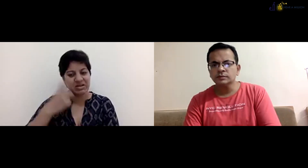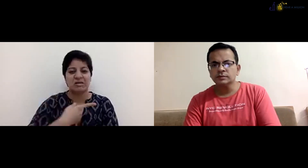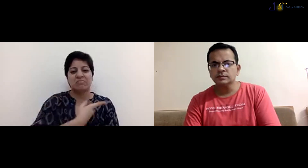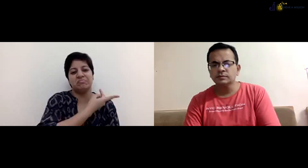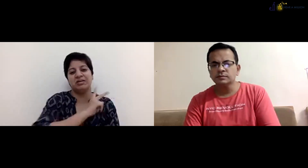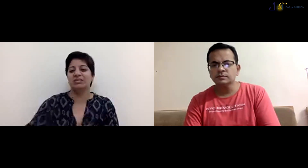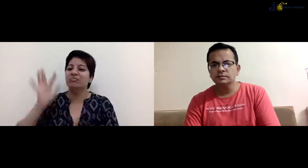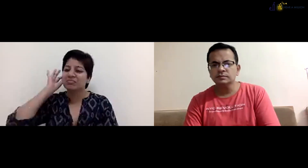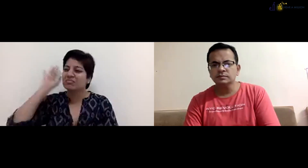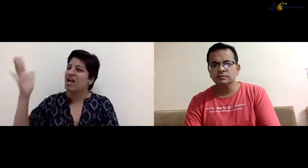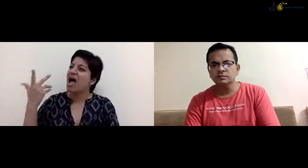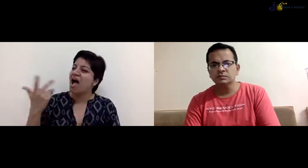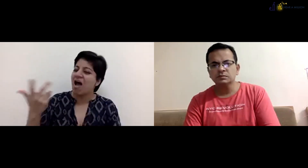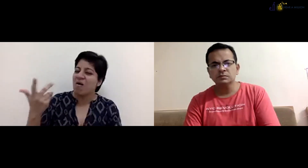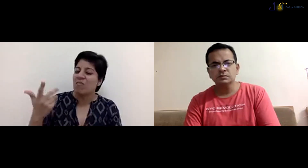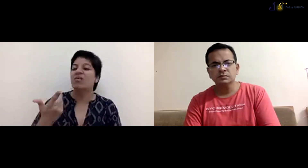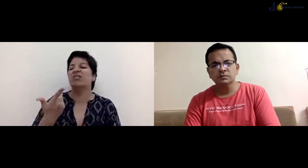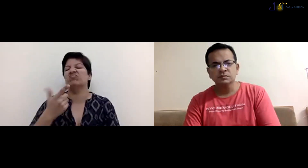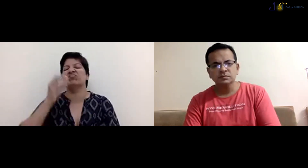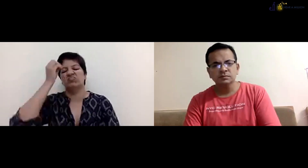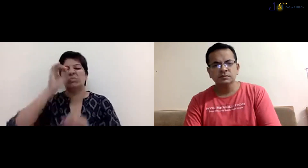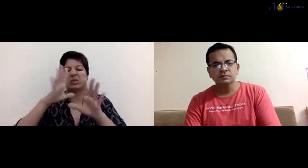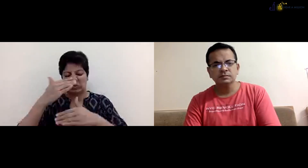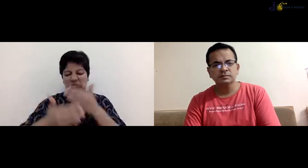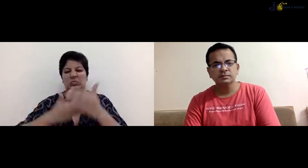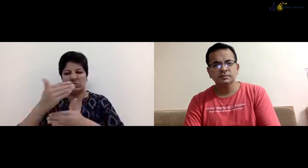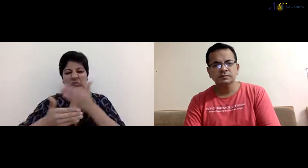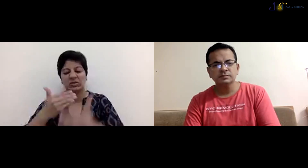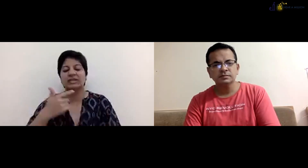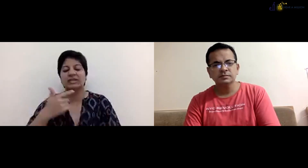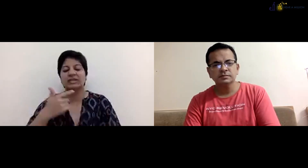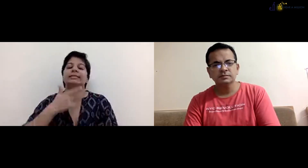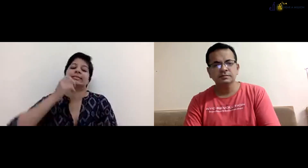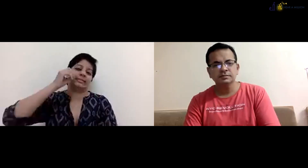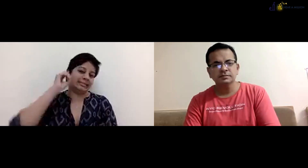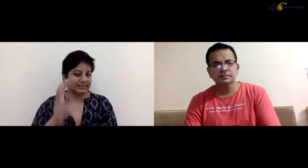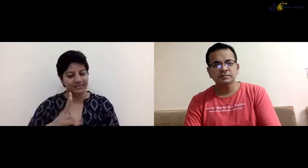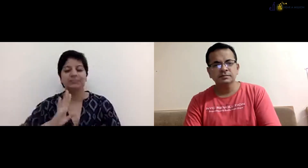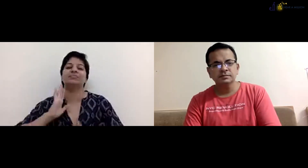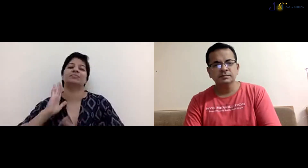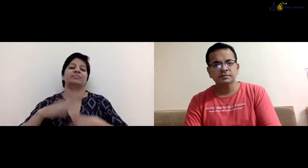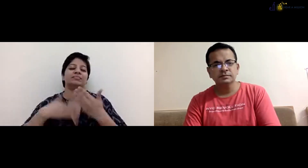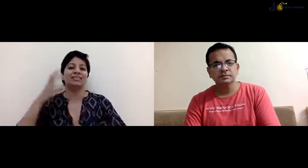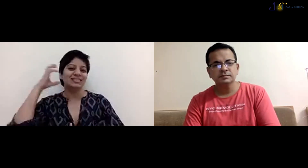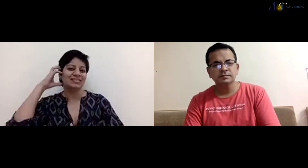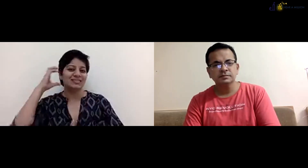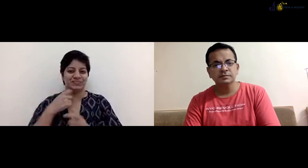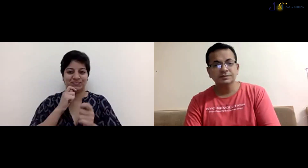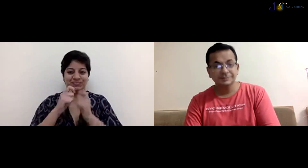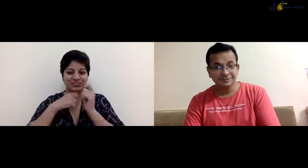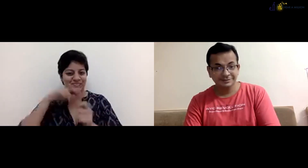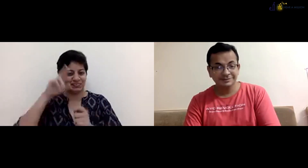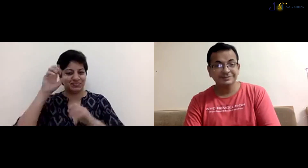but how the India were missing. So I was thinking over it, how this thing happened. Rahul said, my husband